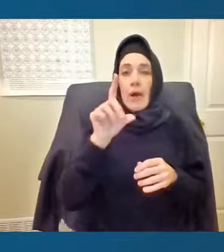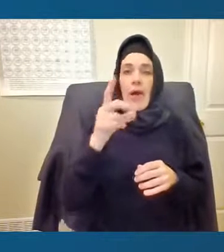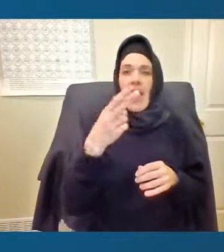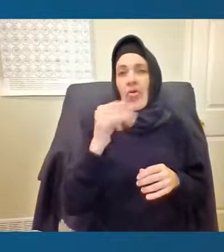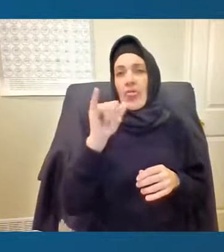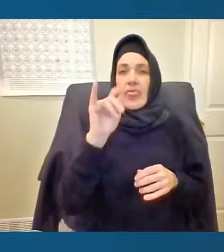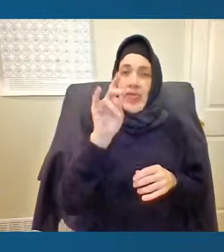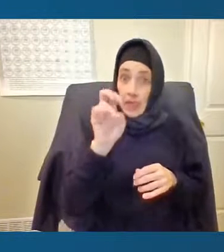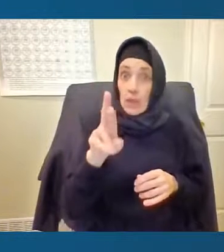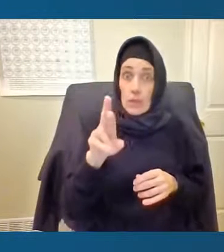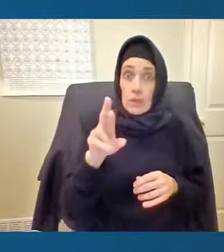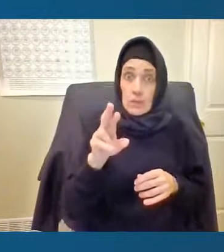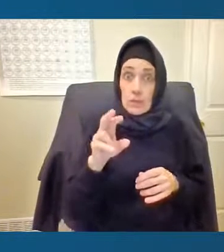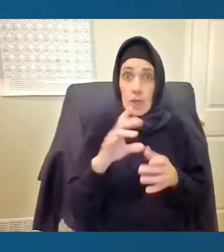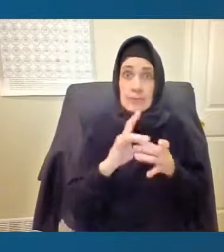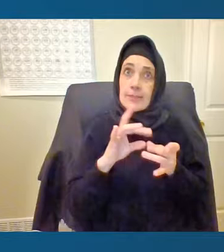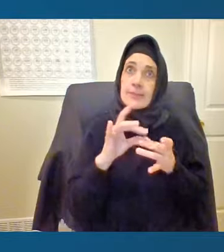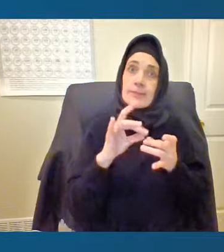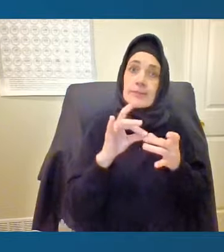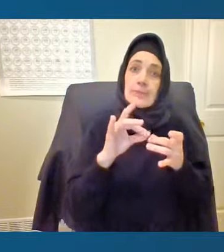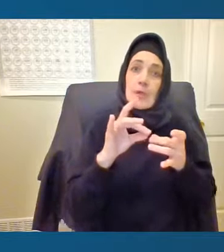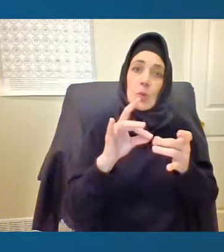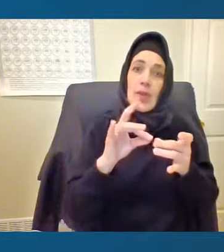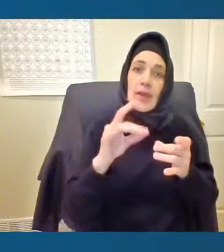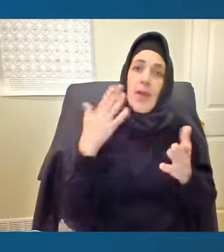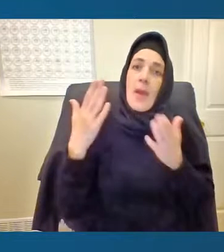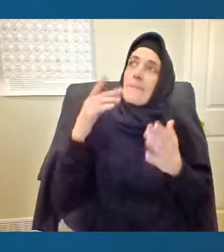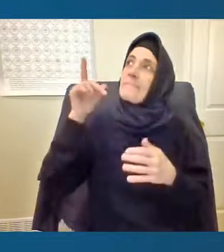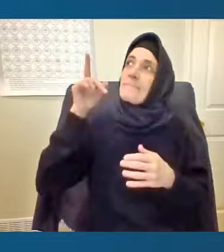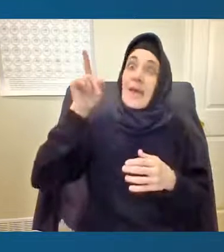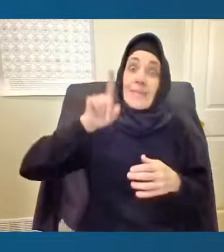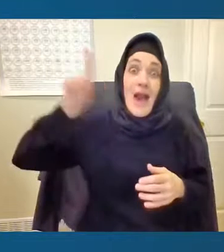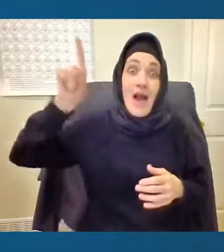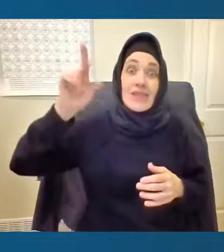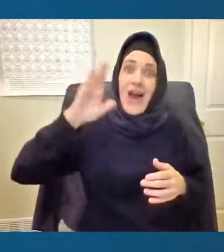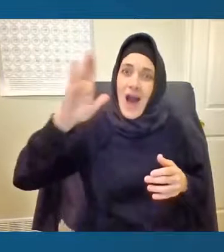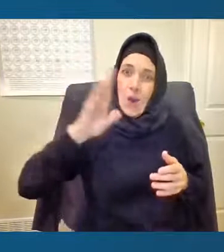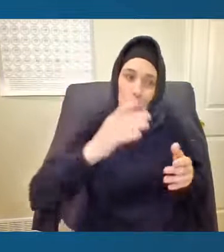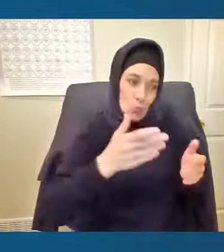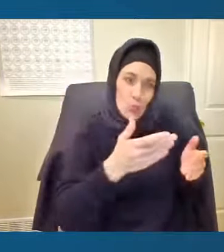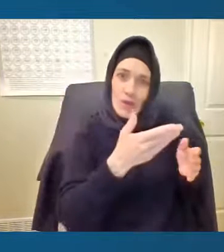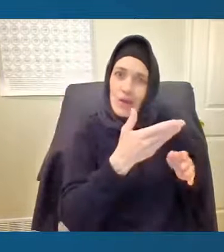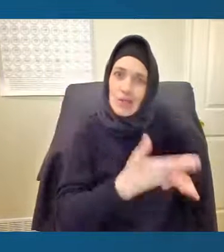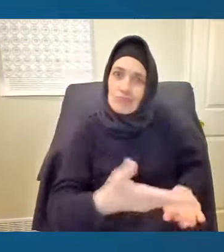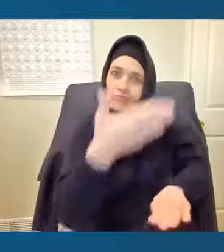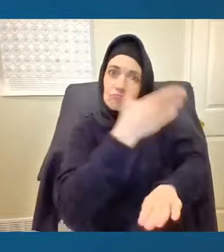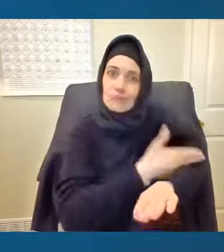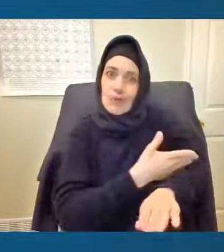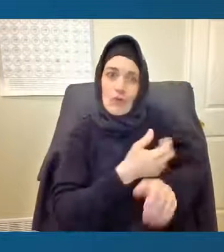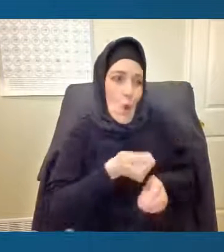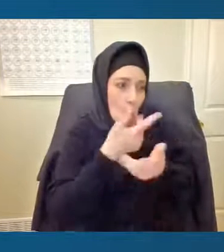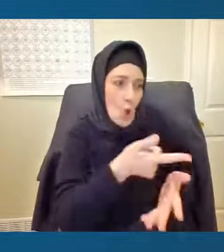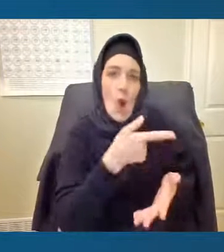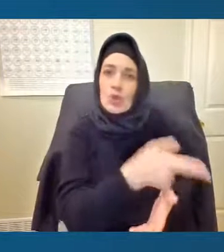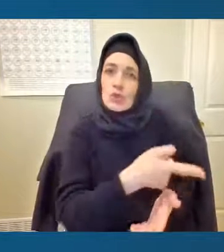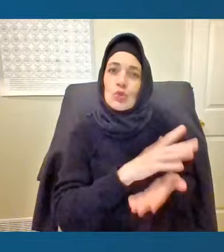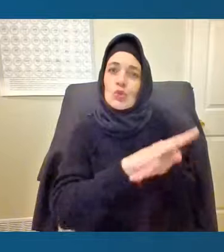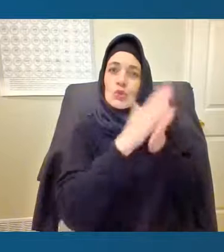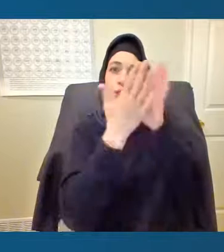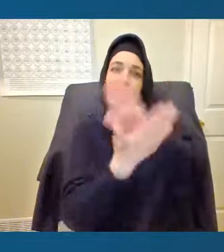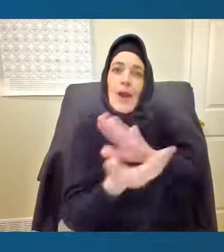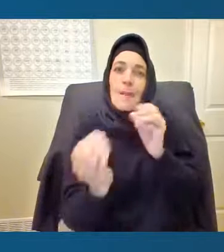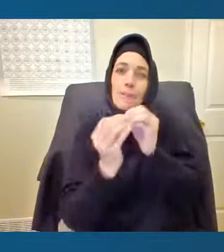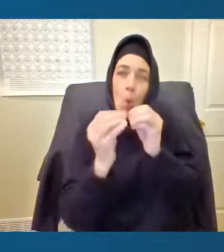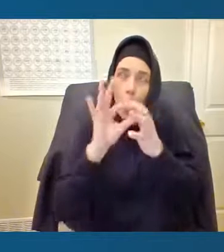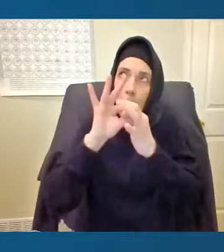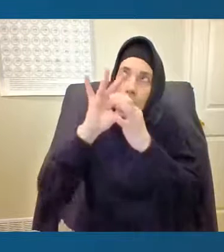of dhikr, heedless, to a dhikr of awareness. Because of the barakah of that, the blessing of that